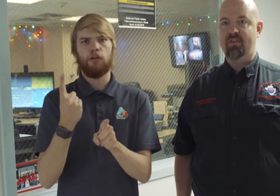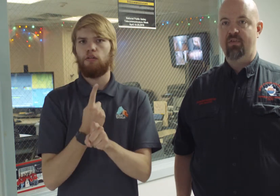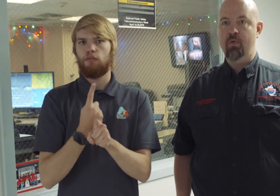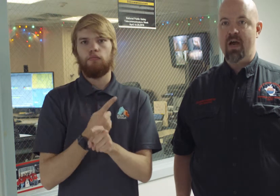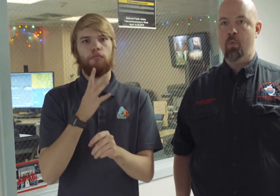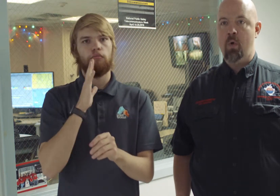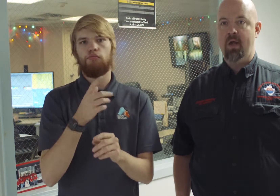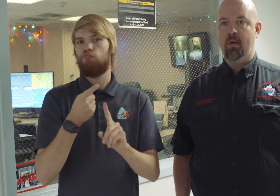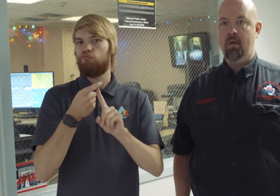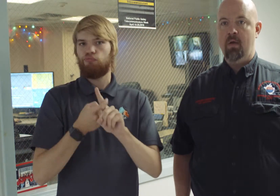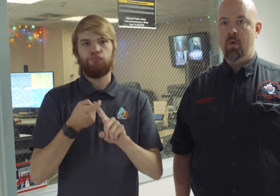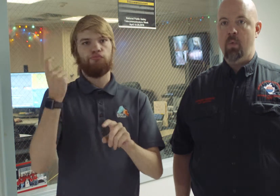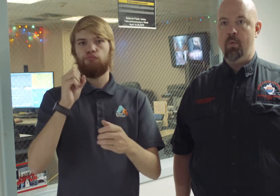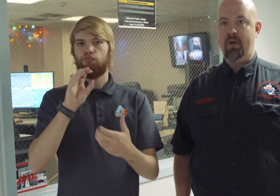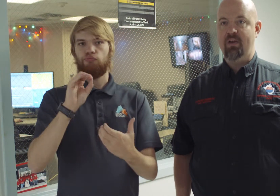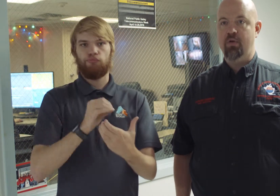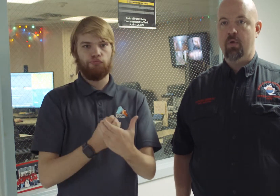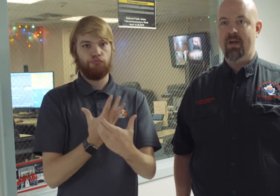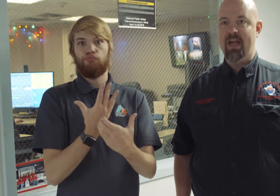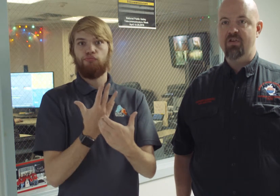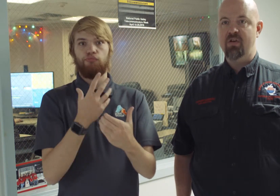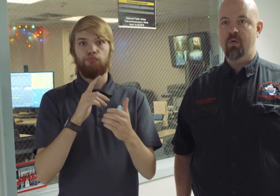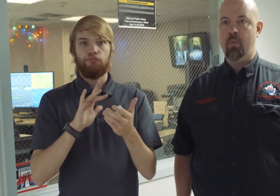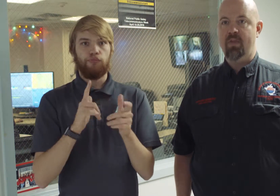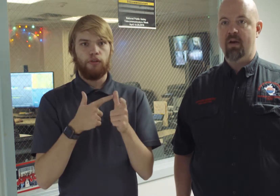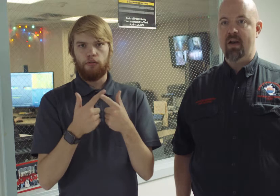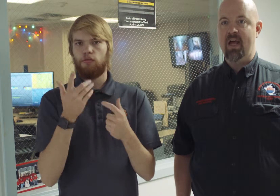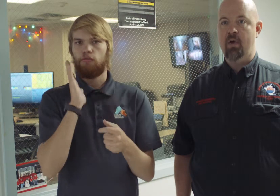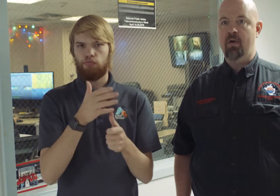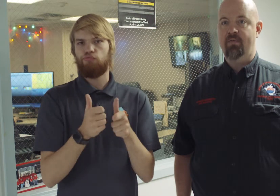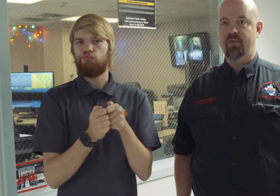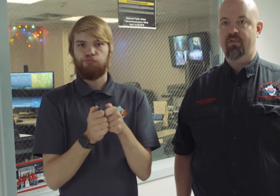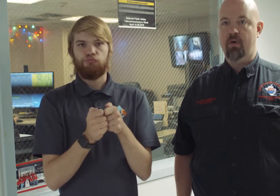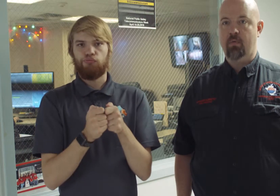to 911, we will get your location within a 900-foot circle.